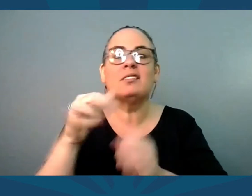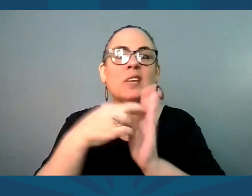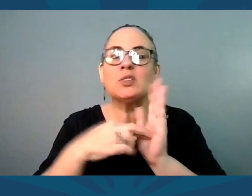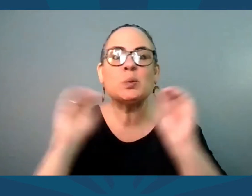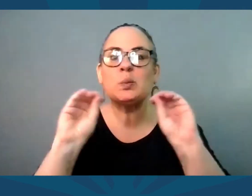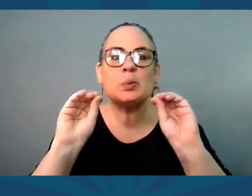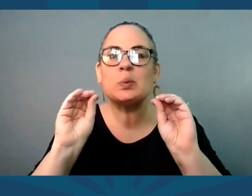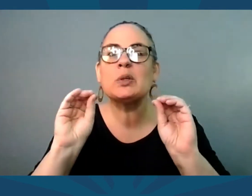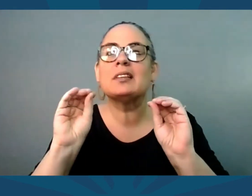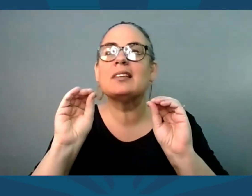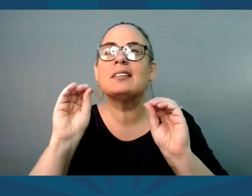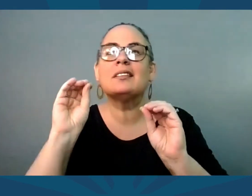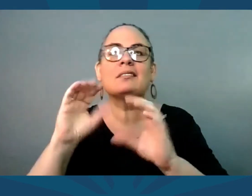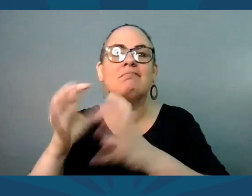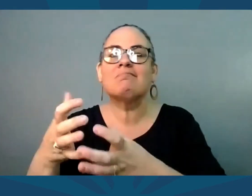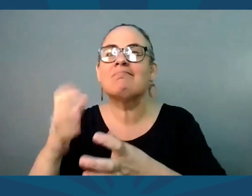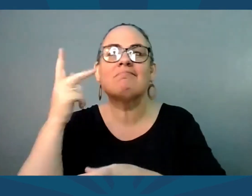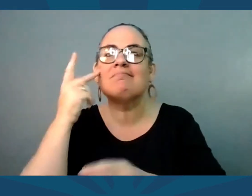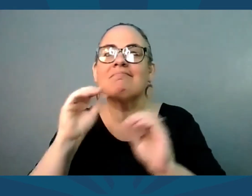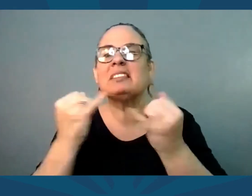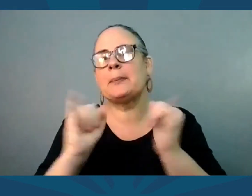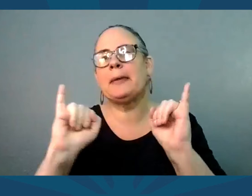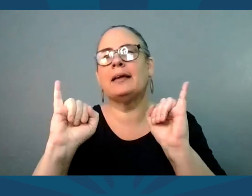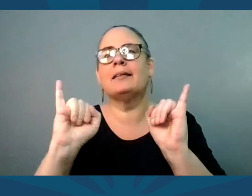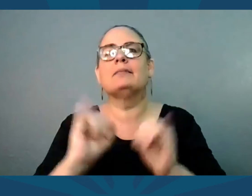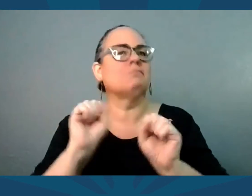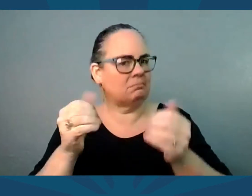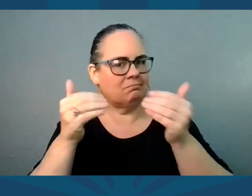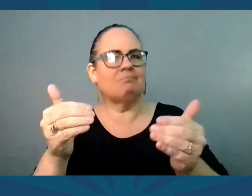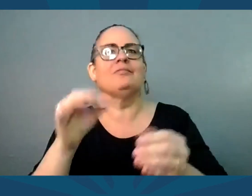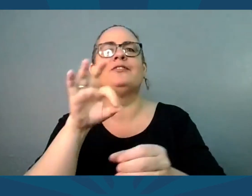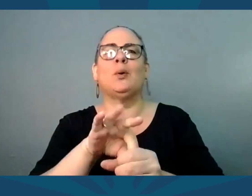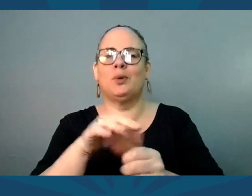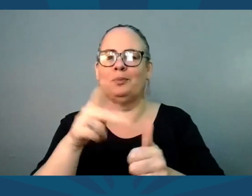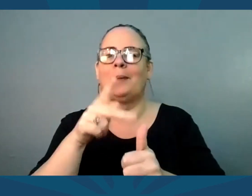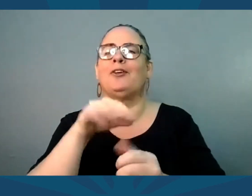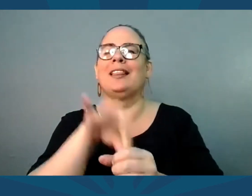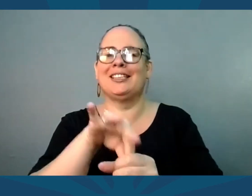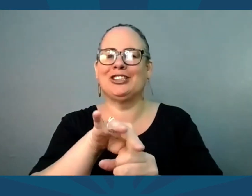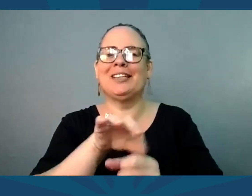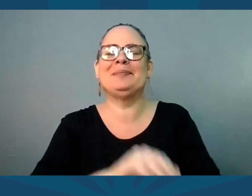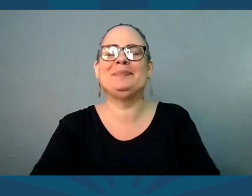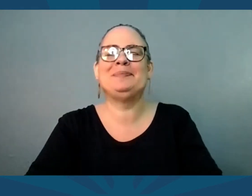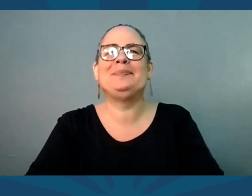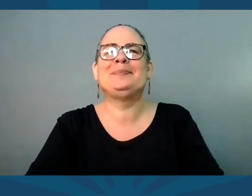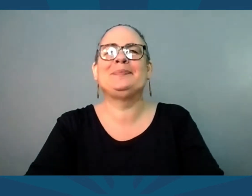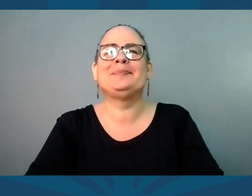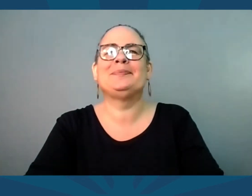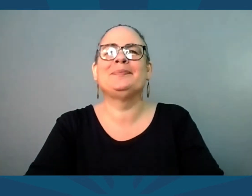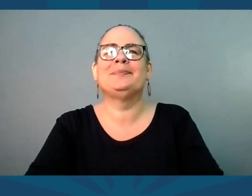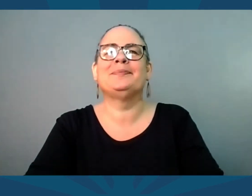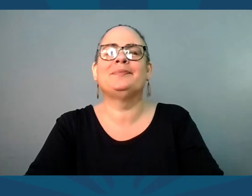All voters, including those not registered with a political party, independents, can vote in the primary